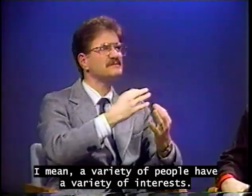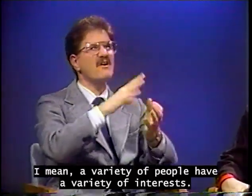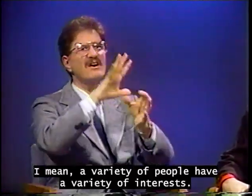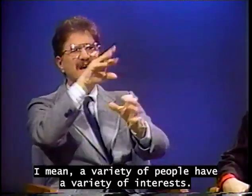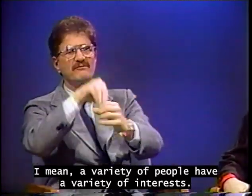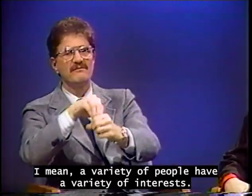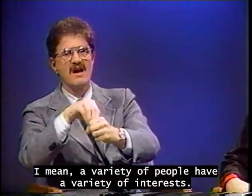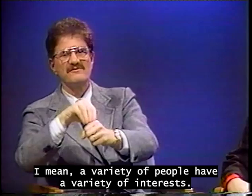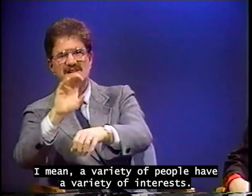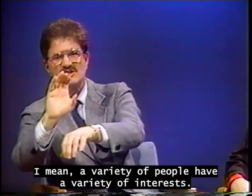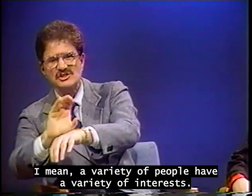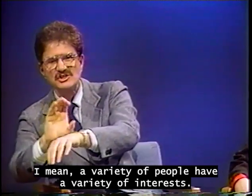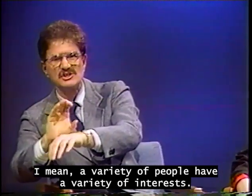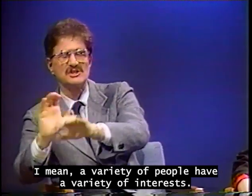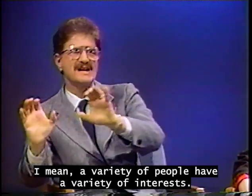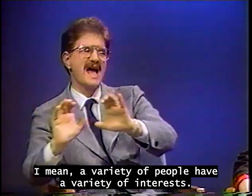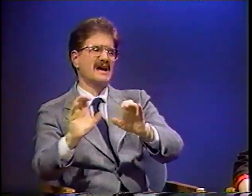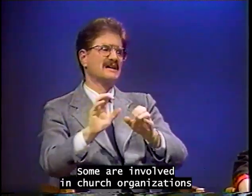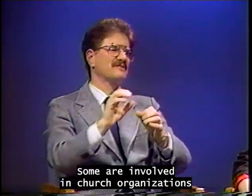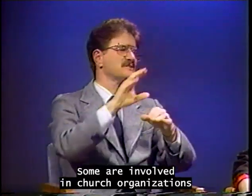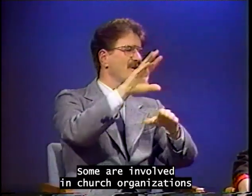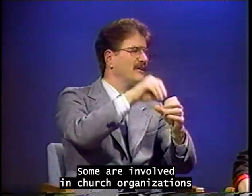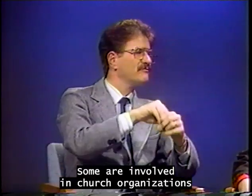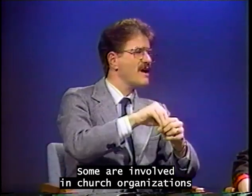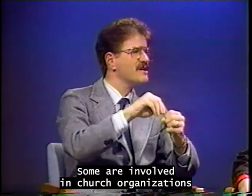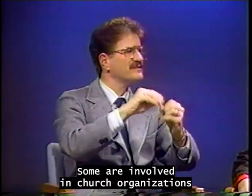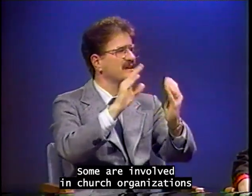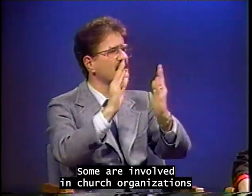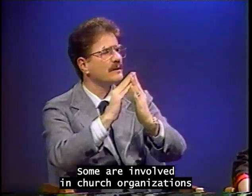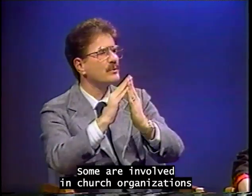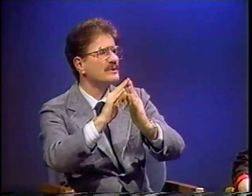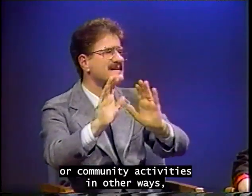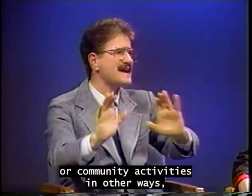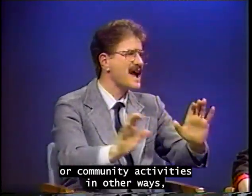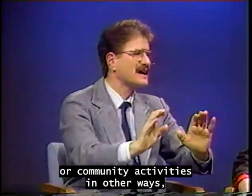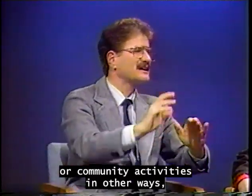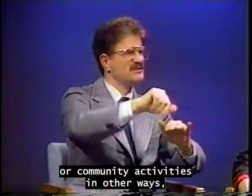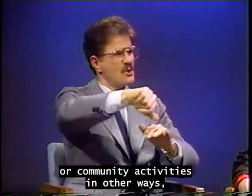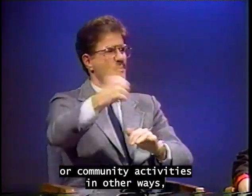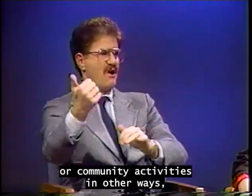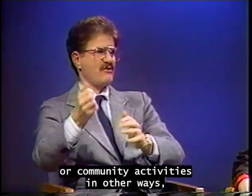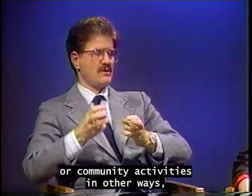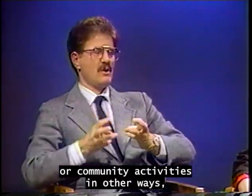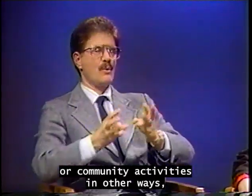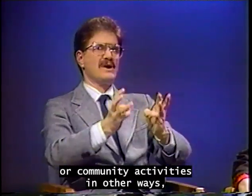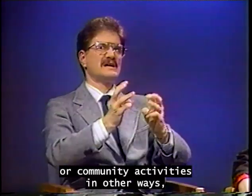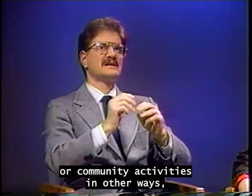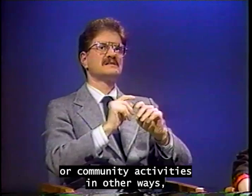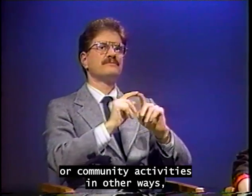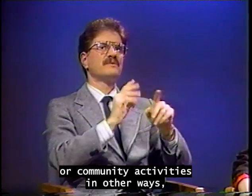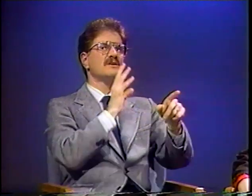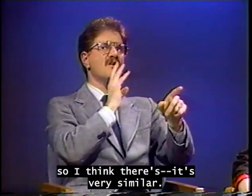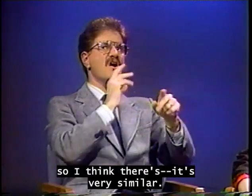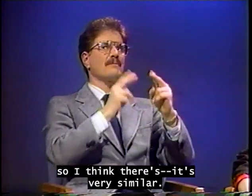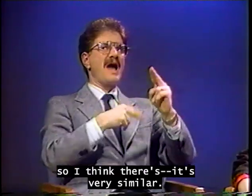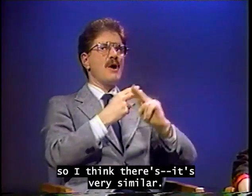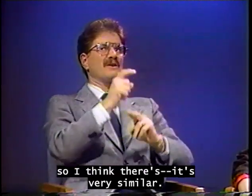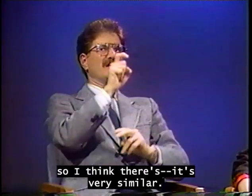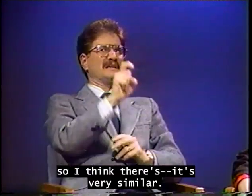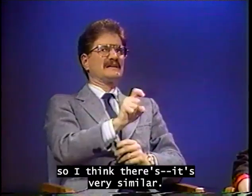I mean, a variety of people have a variety of interests. Some are involved in church organizations or community activities in other ways. So